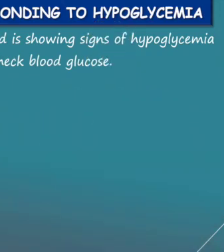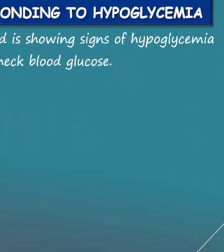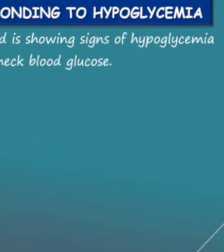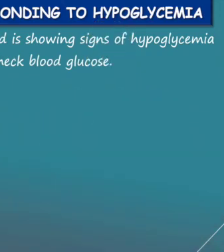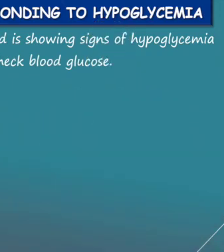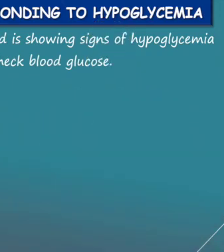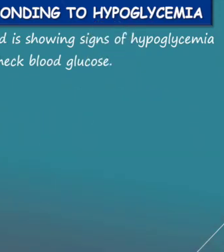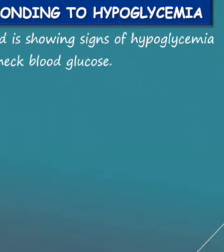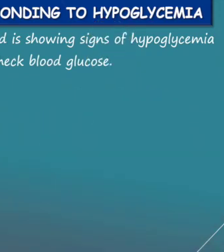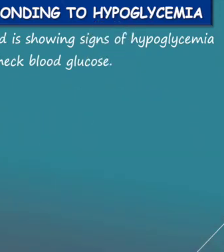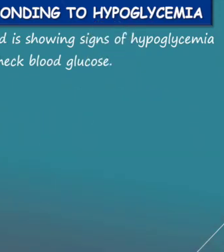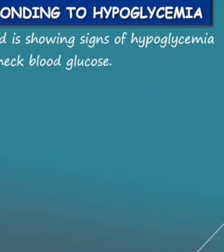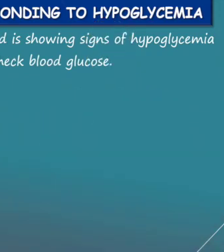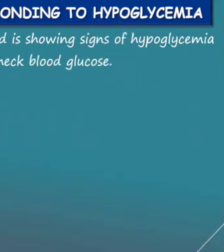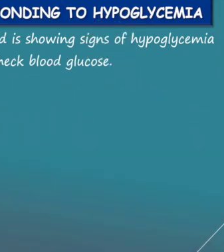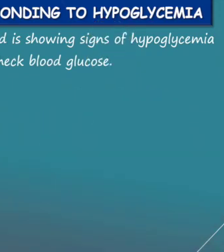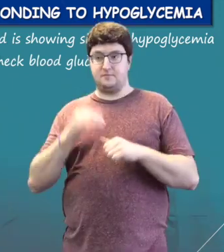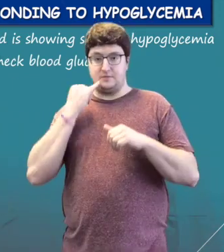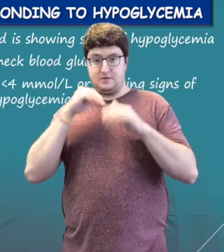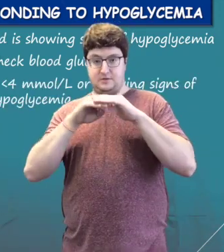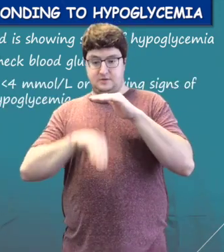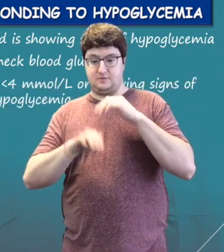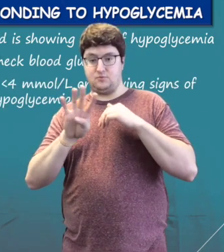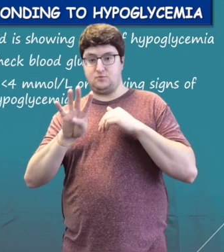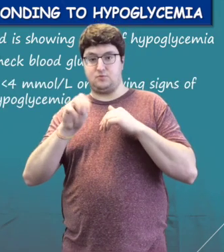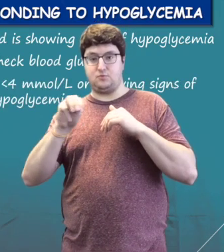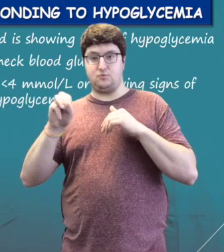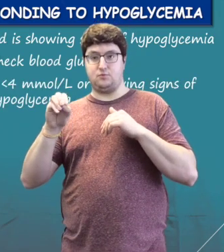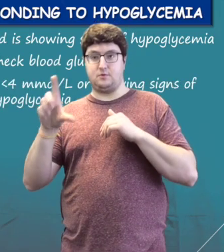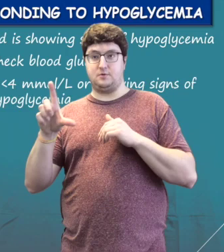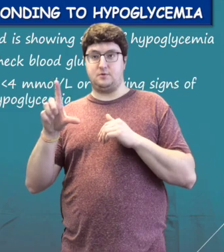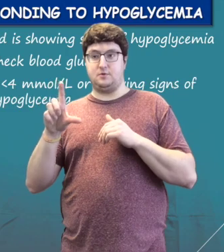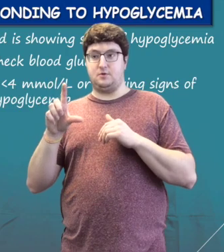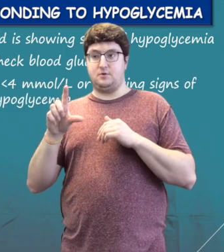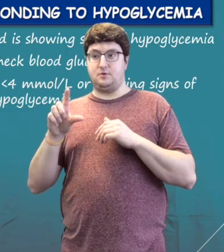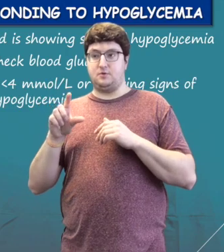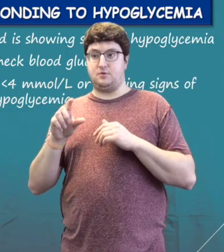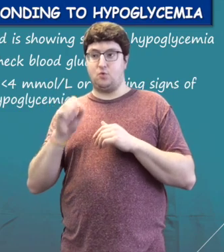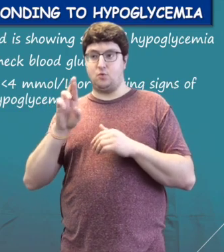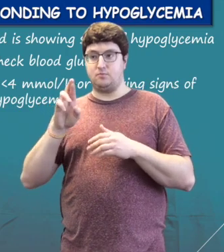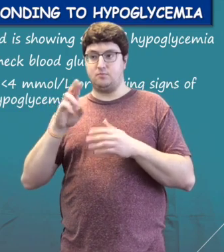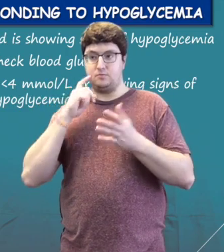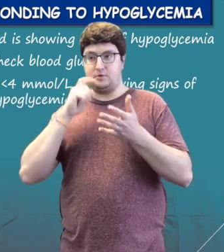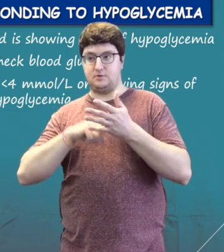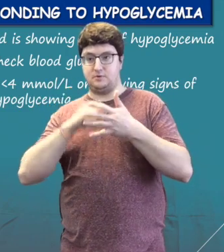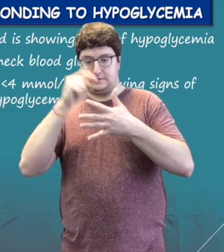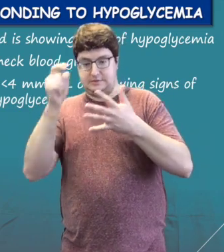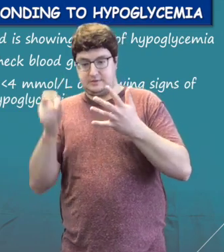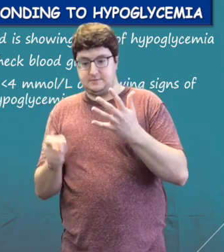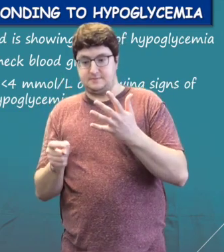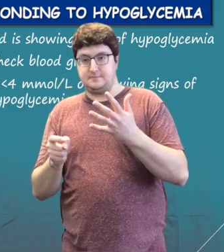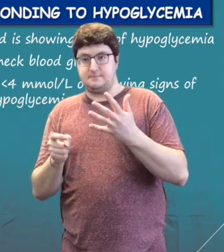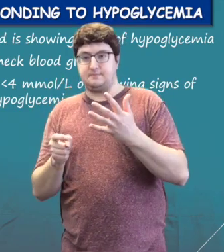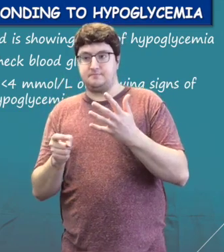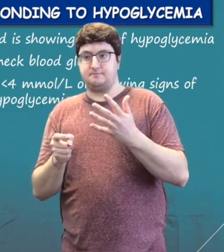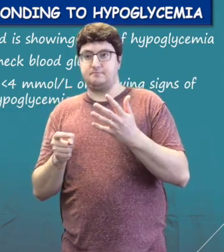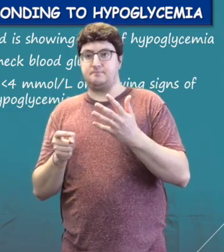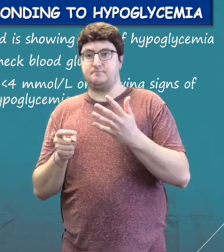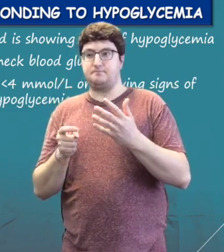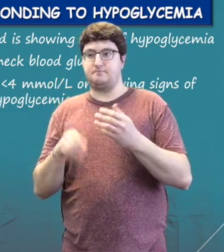permits. If their blood glucose is less than 4 millimoles per liter, or they are showing signs of